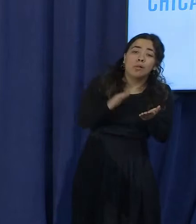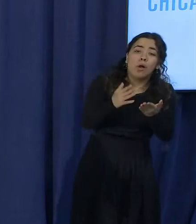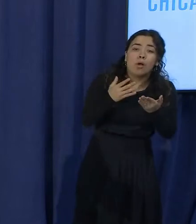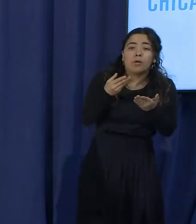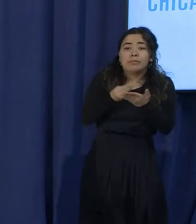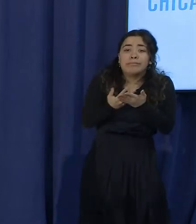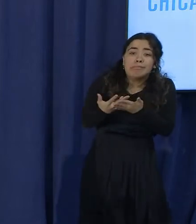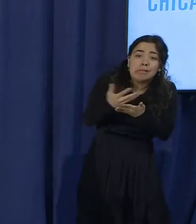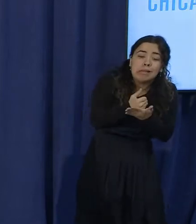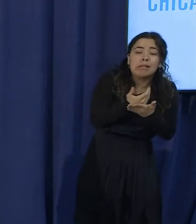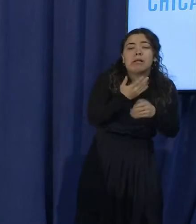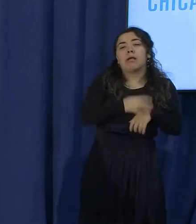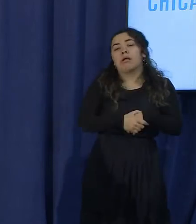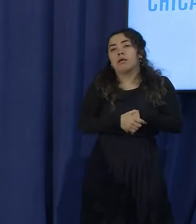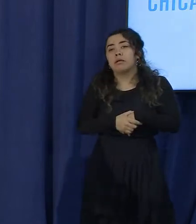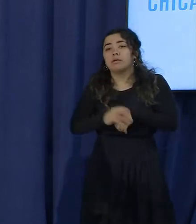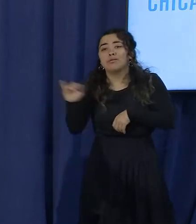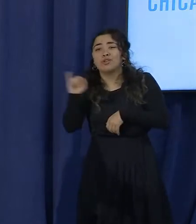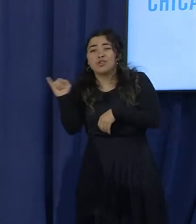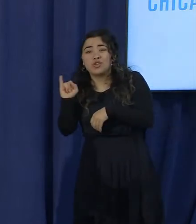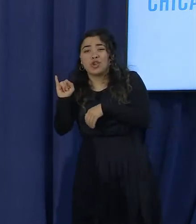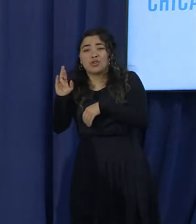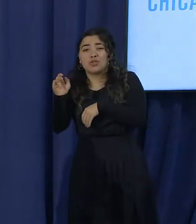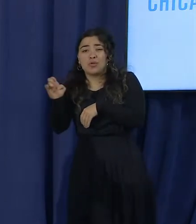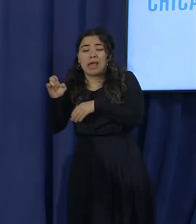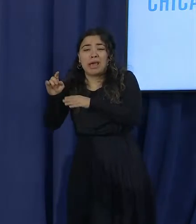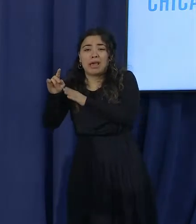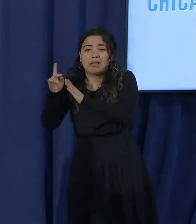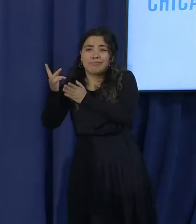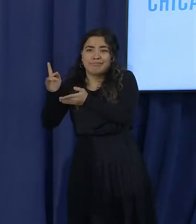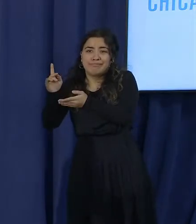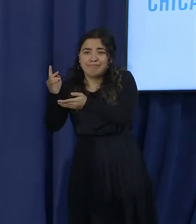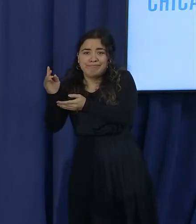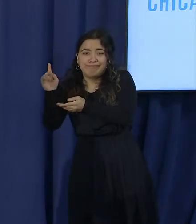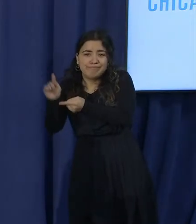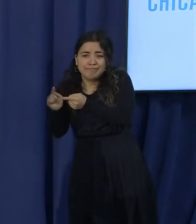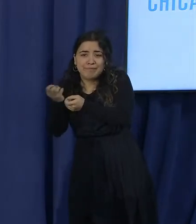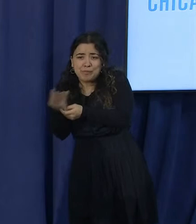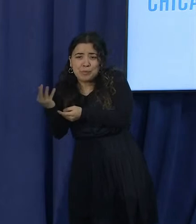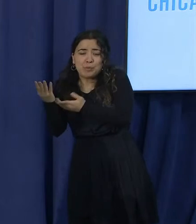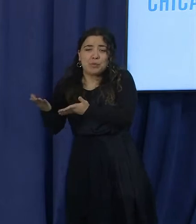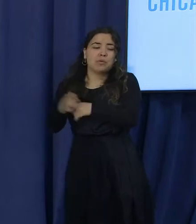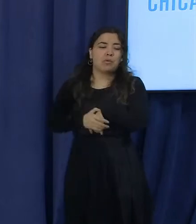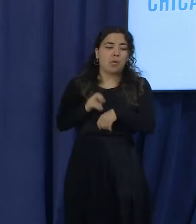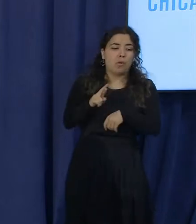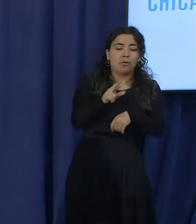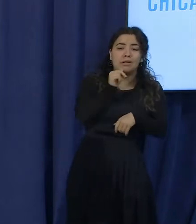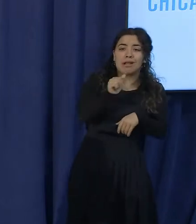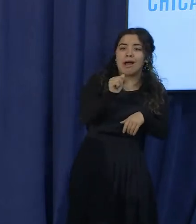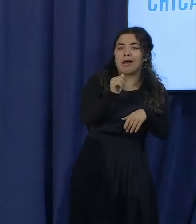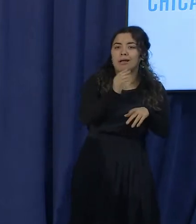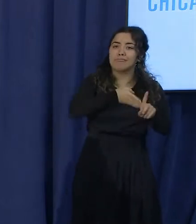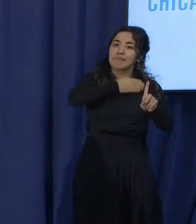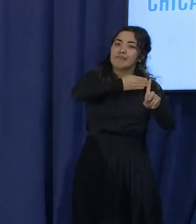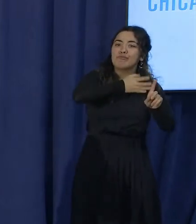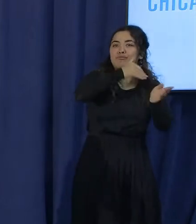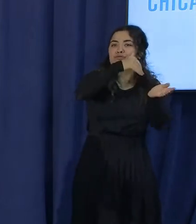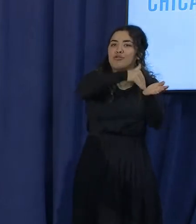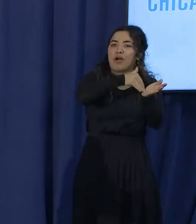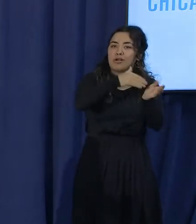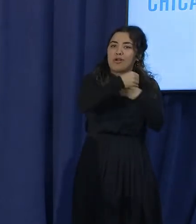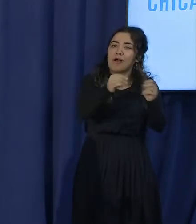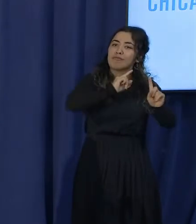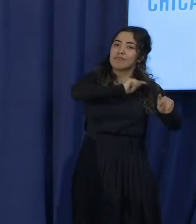to not having a primary care provider. It includes where in Chicago do we have a lot of these frontline essential workers that live.